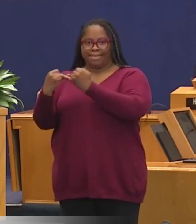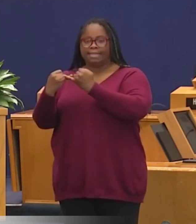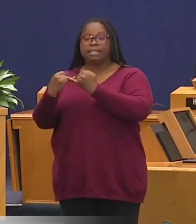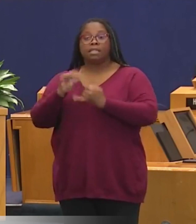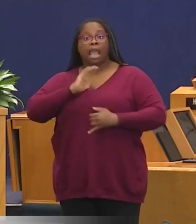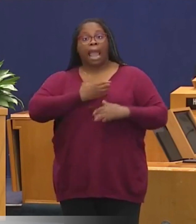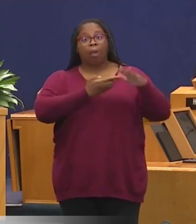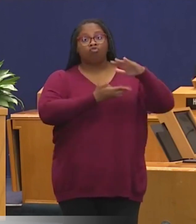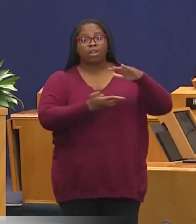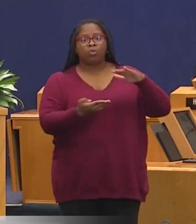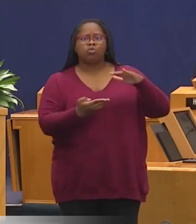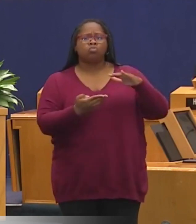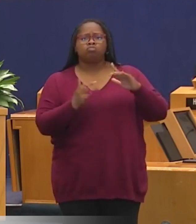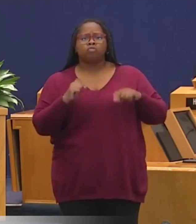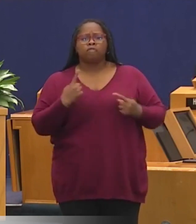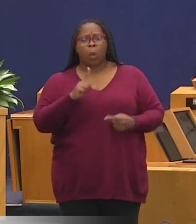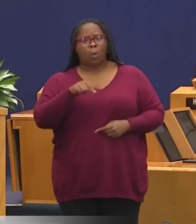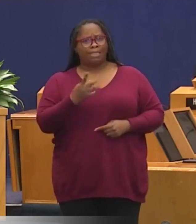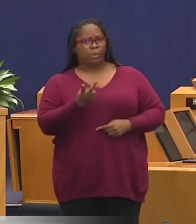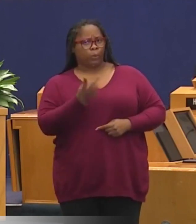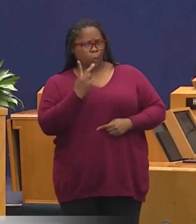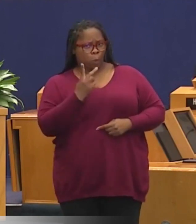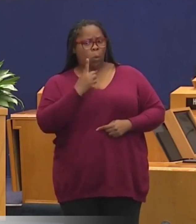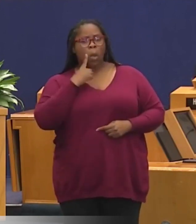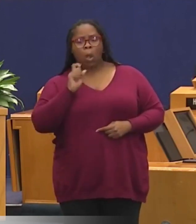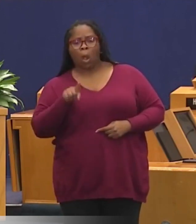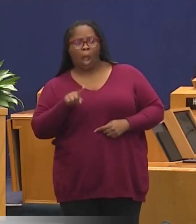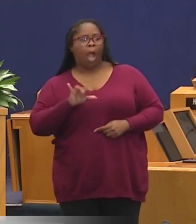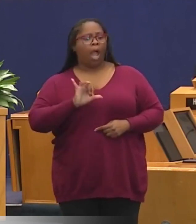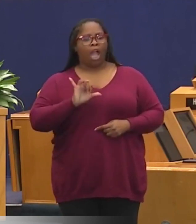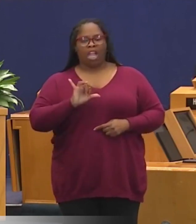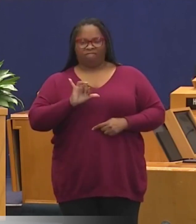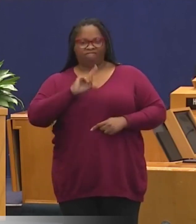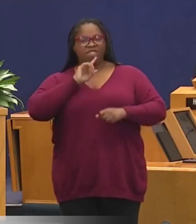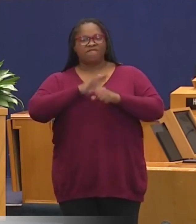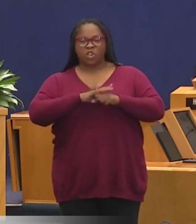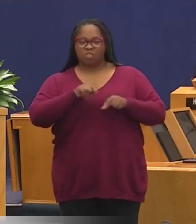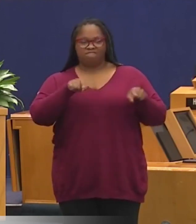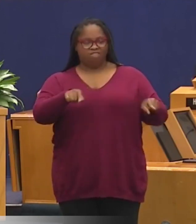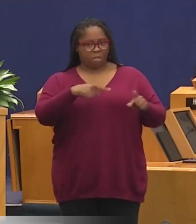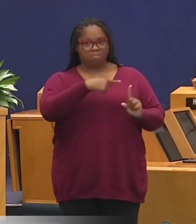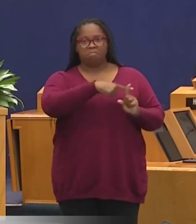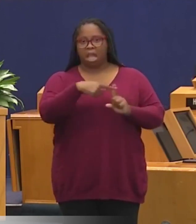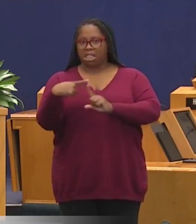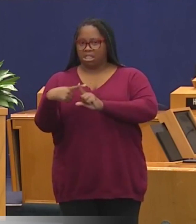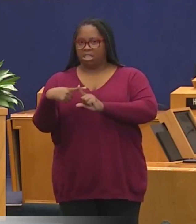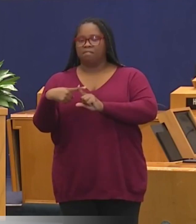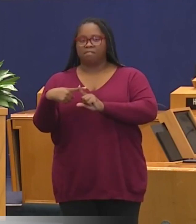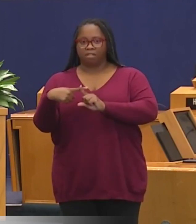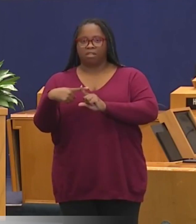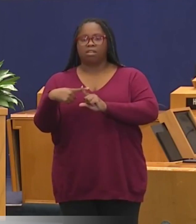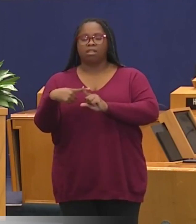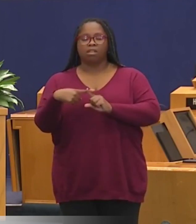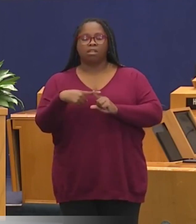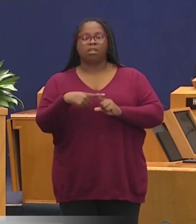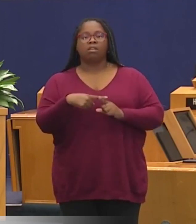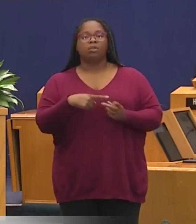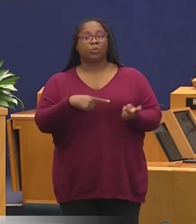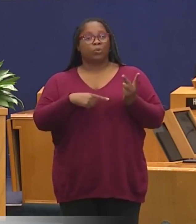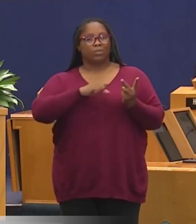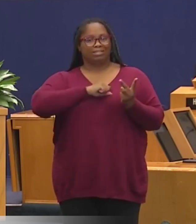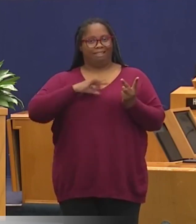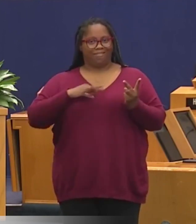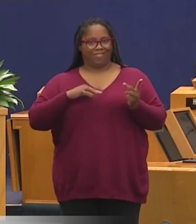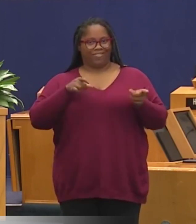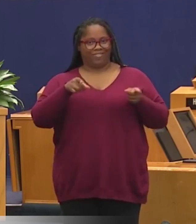only 2 shelters where we have confirmed cases of people who are positive for COVID-19. That's 2 staff